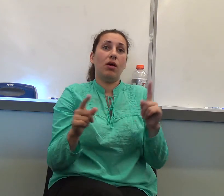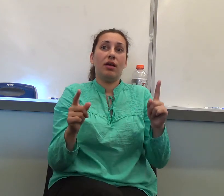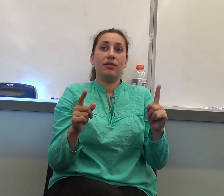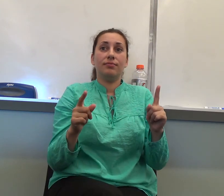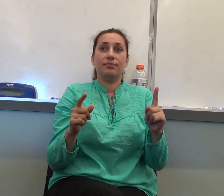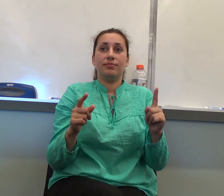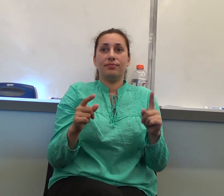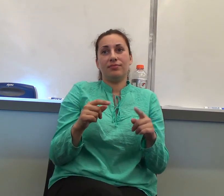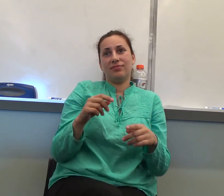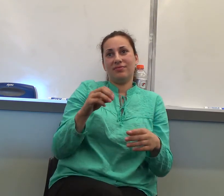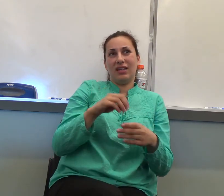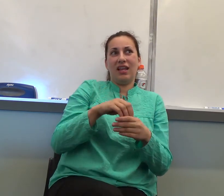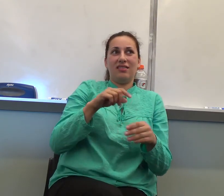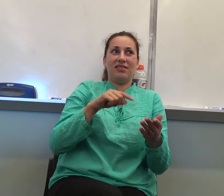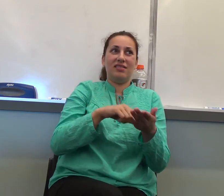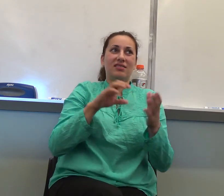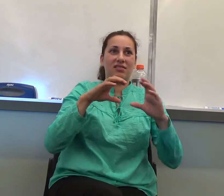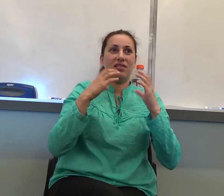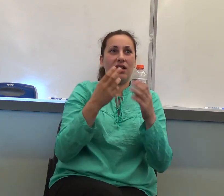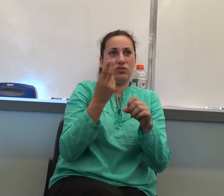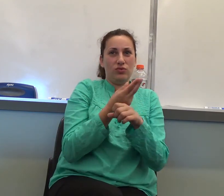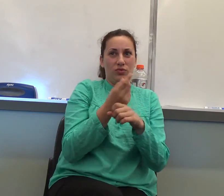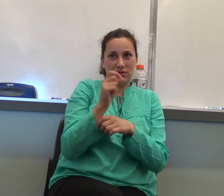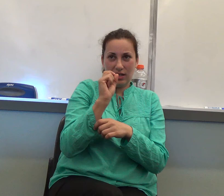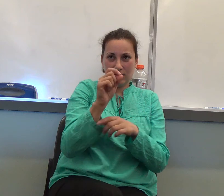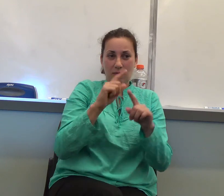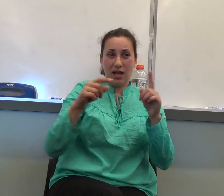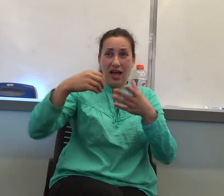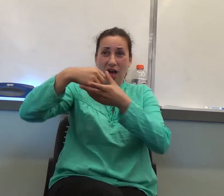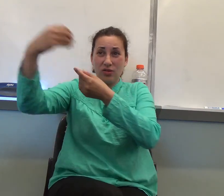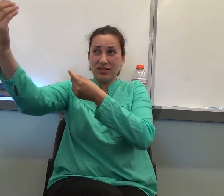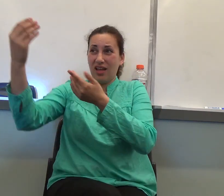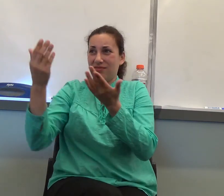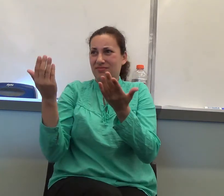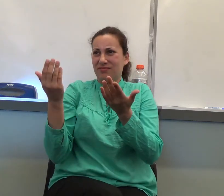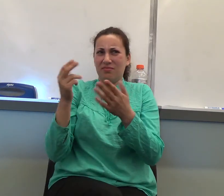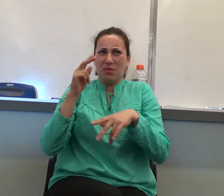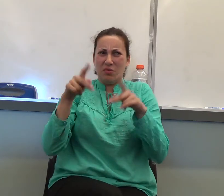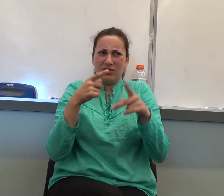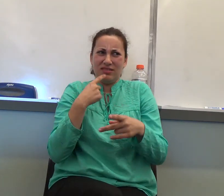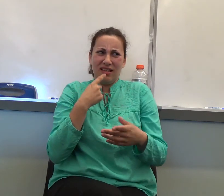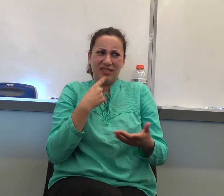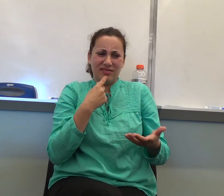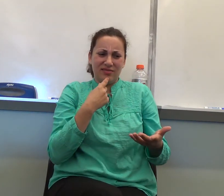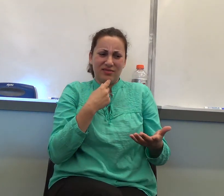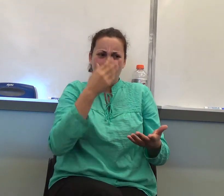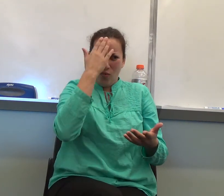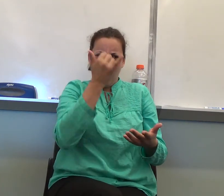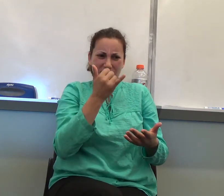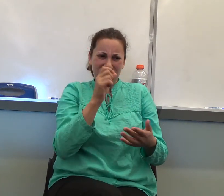this class. You go outside of this class and people are saying, what's wrong? Is there a spot here on the... Yeah.